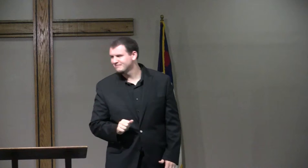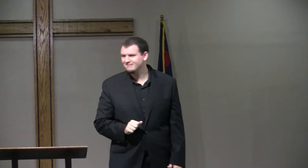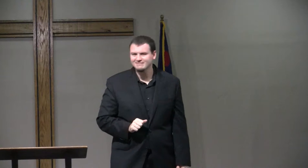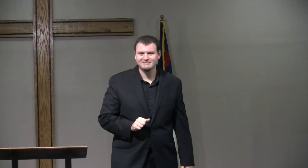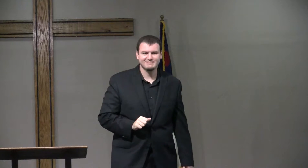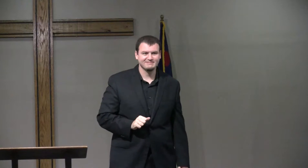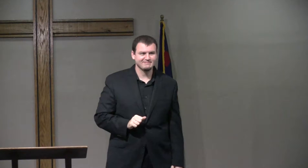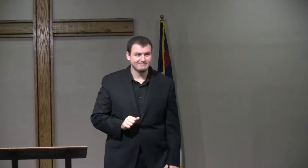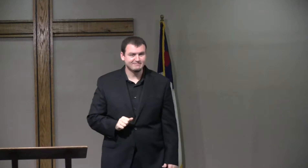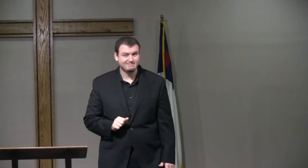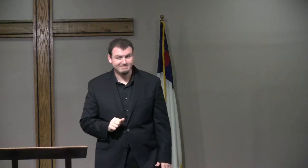Well, yes.